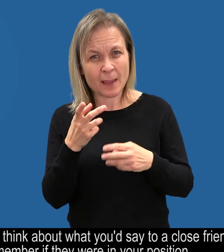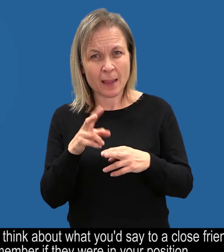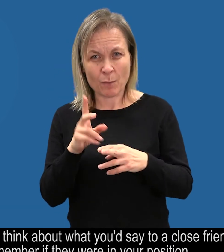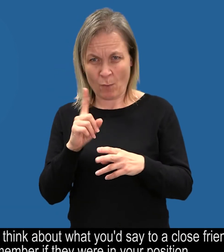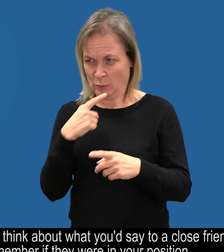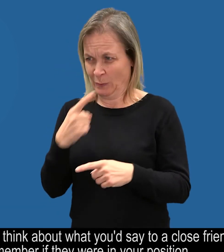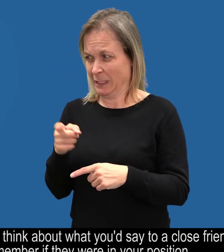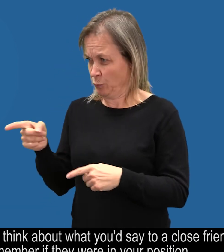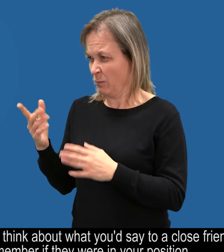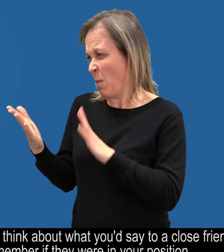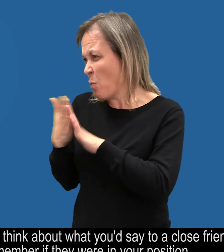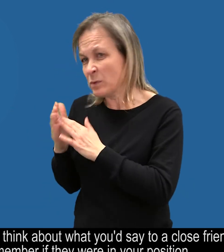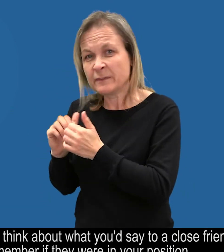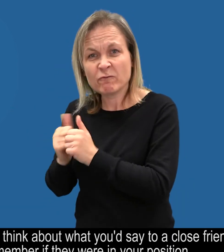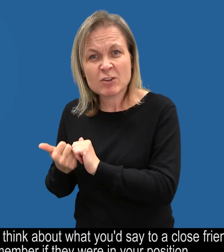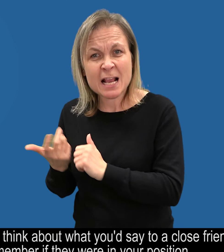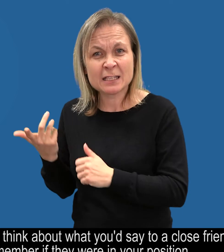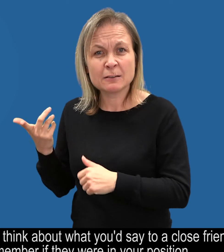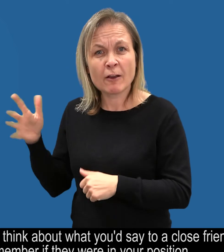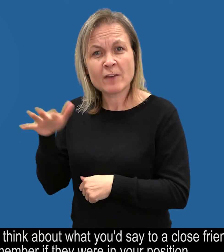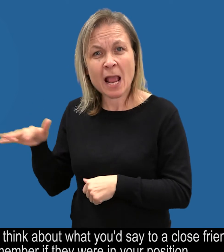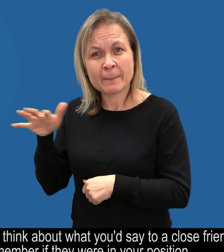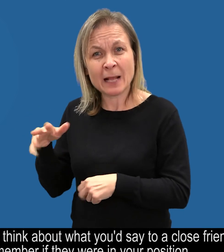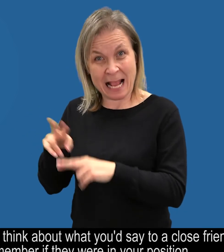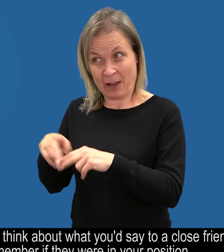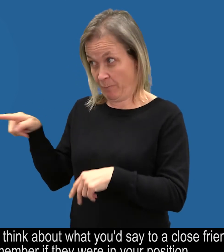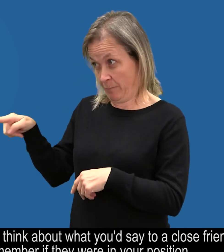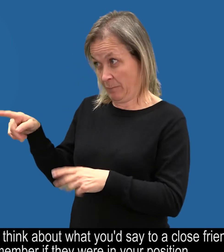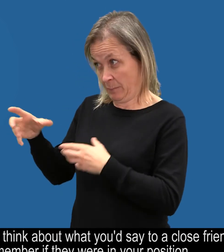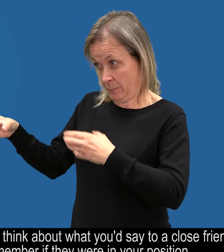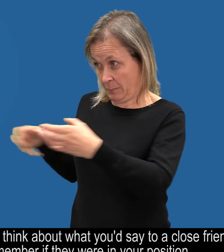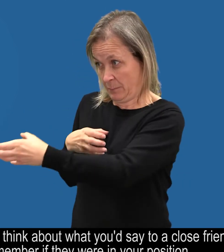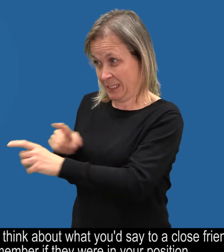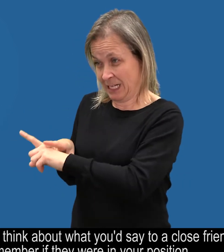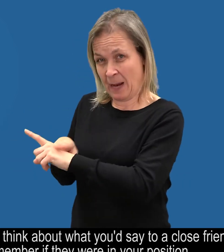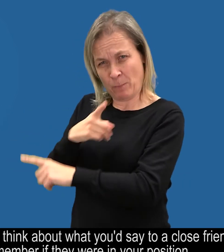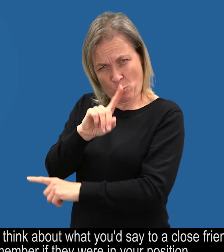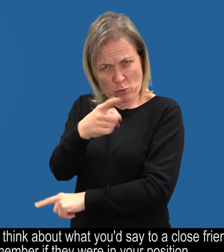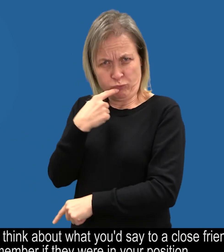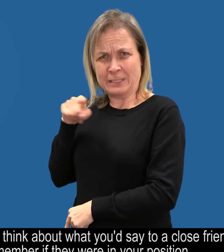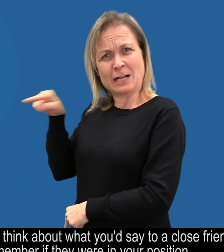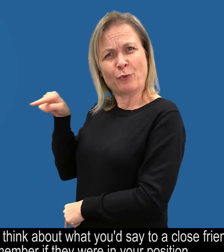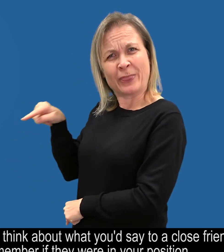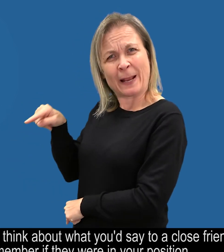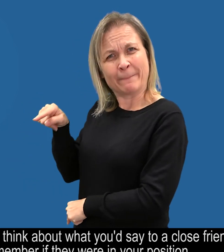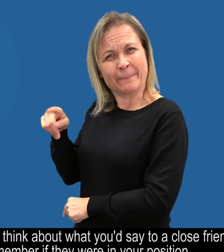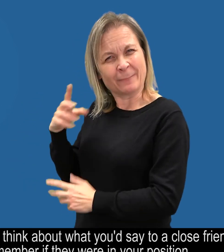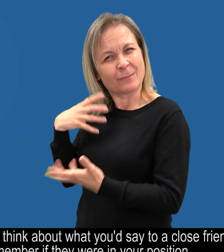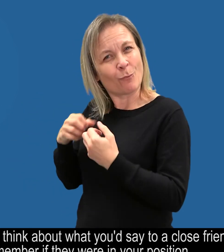It can be helpful to think about what you'd say to a close friend or family member if they were in your position.